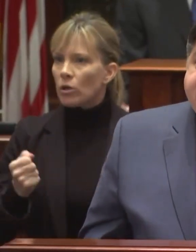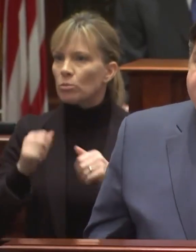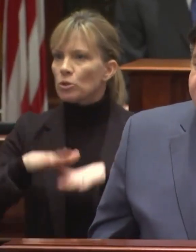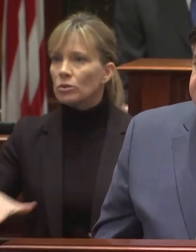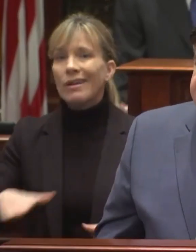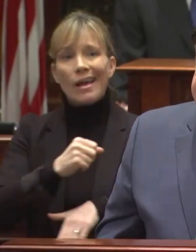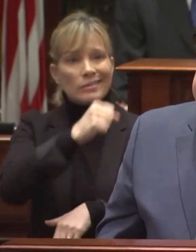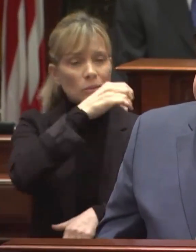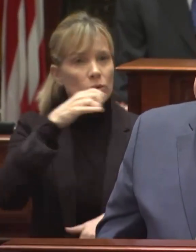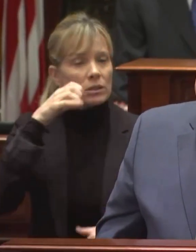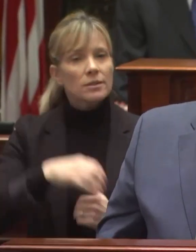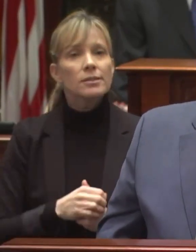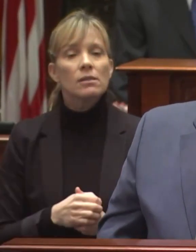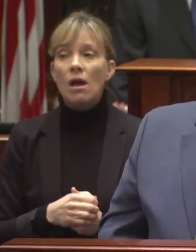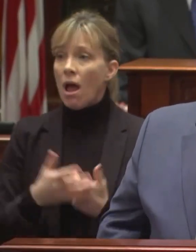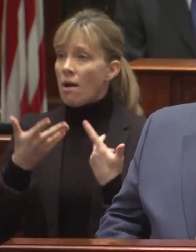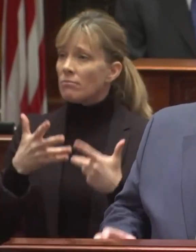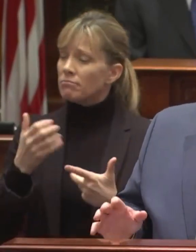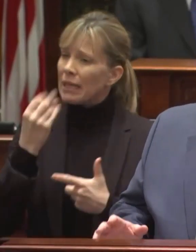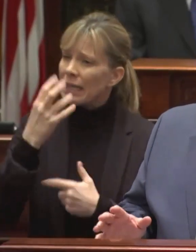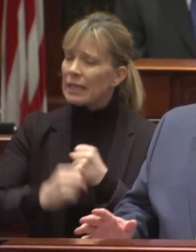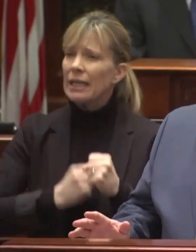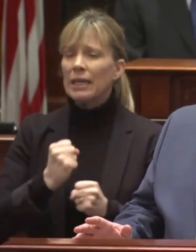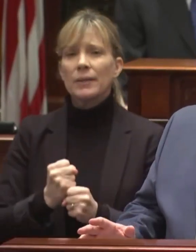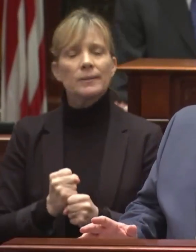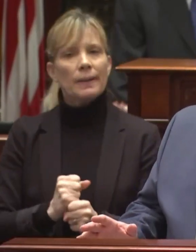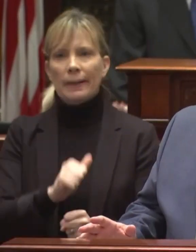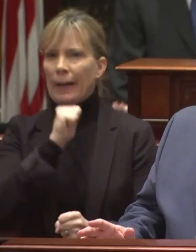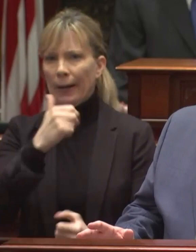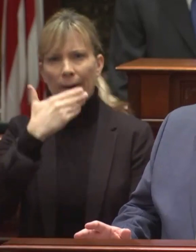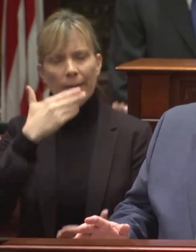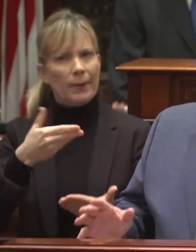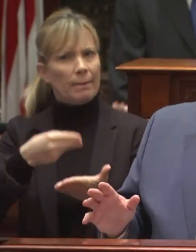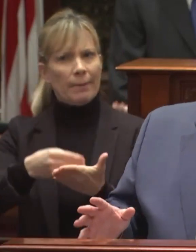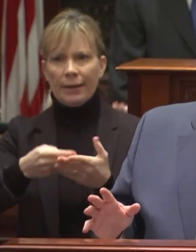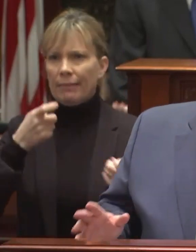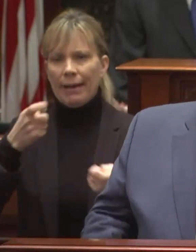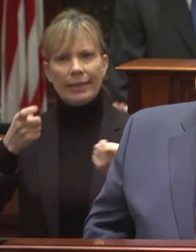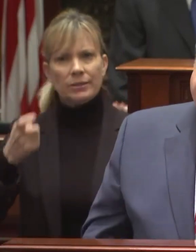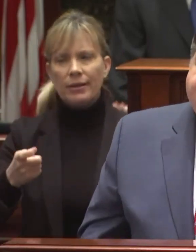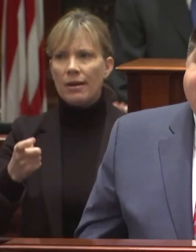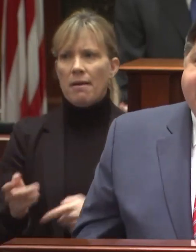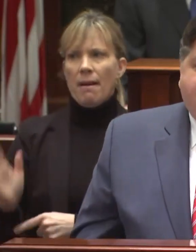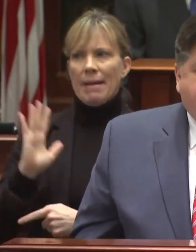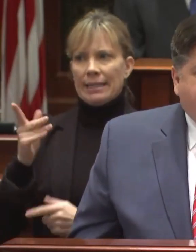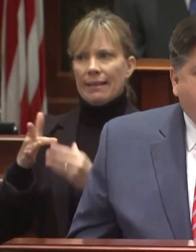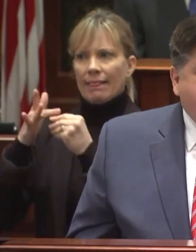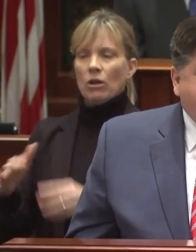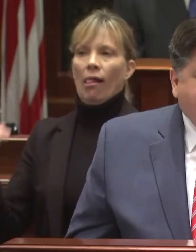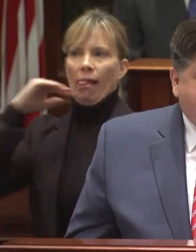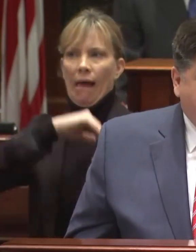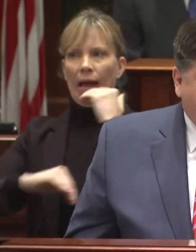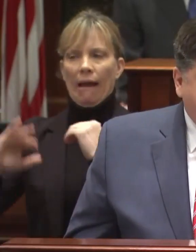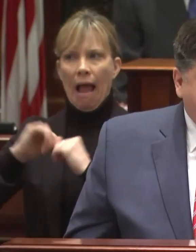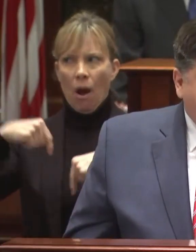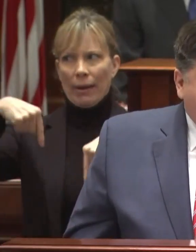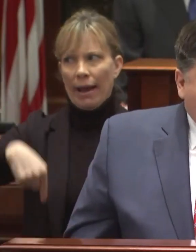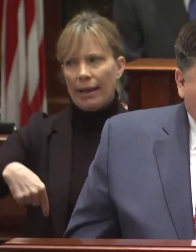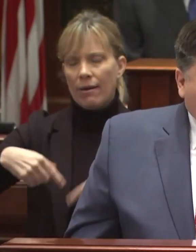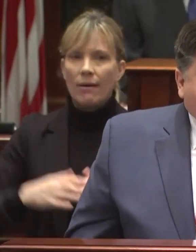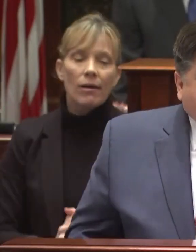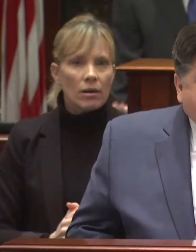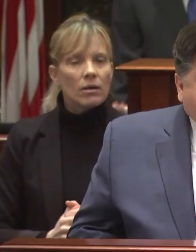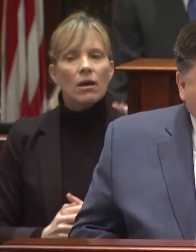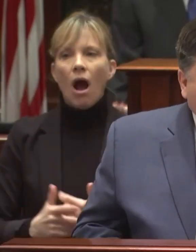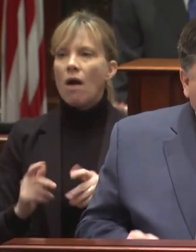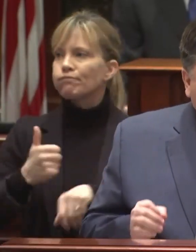and seniors. After years of poor fiscal management, of past leaders lying about how we got here,